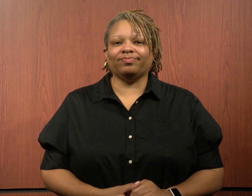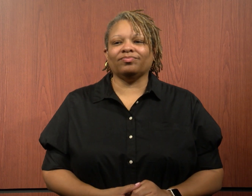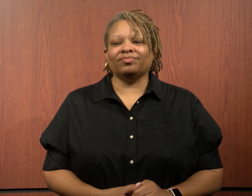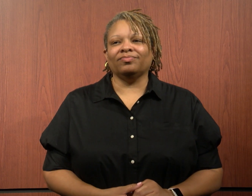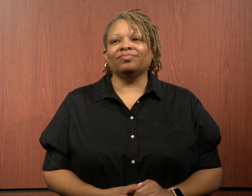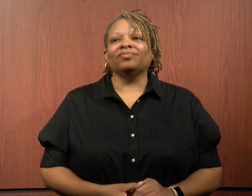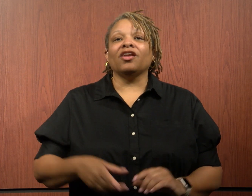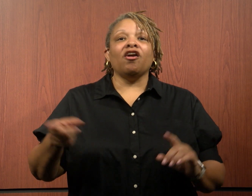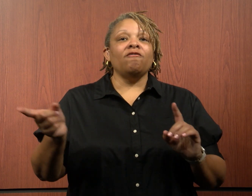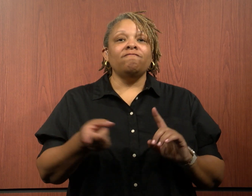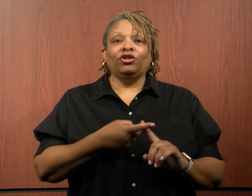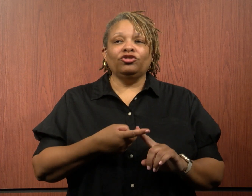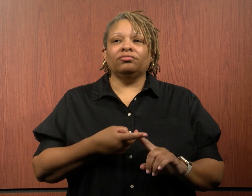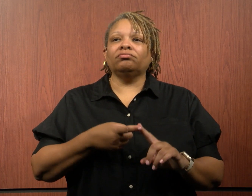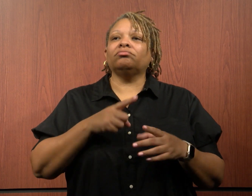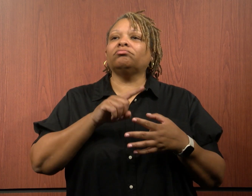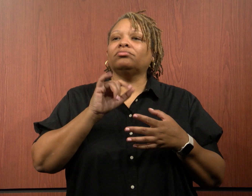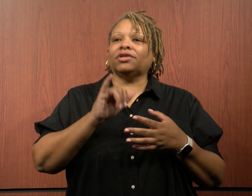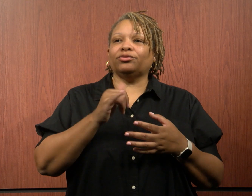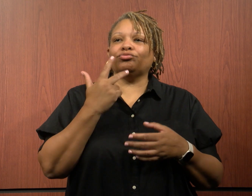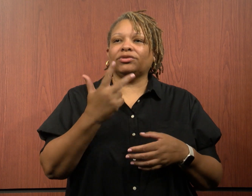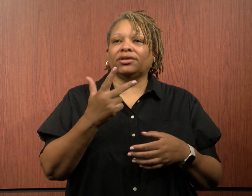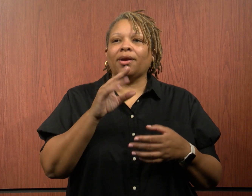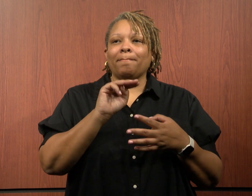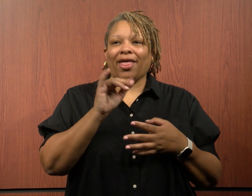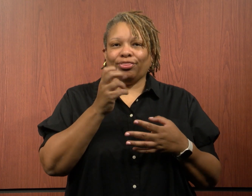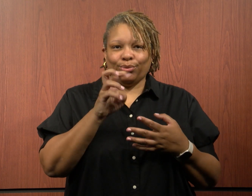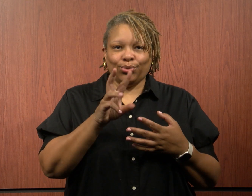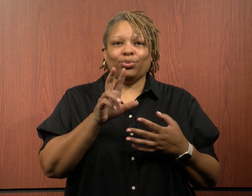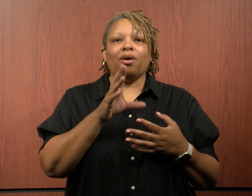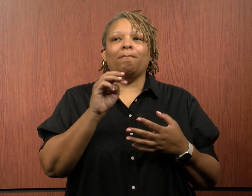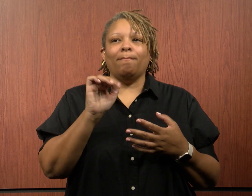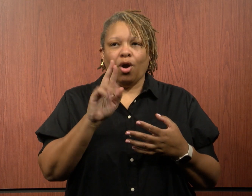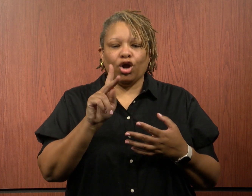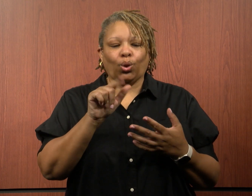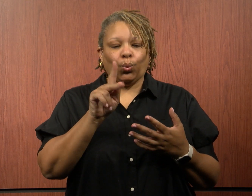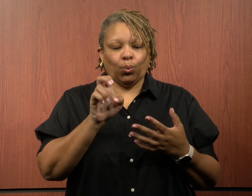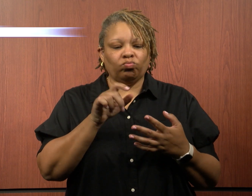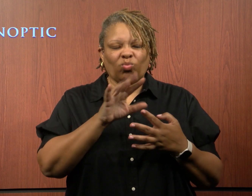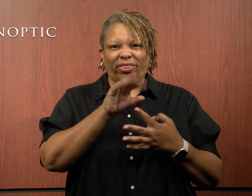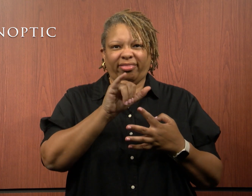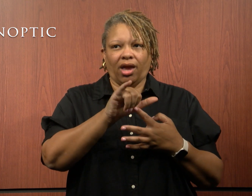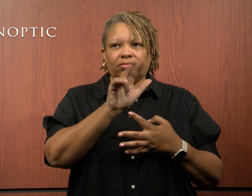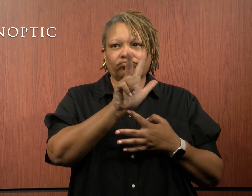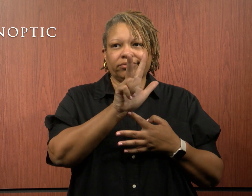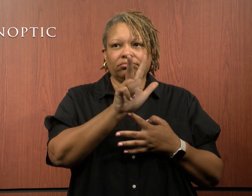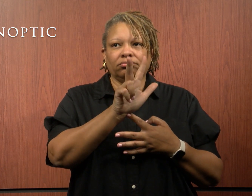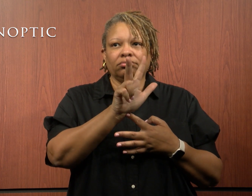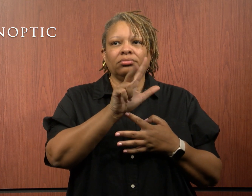insights. The first 3 Gospels, Matthew, Mark, and Luke, are called synoptic. That is from the